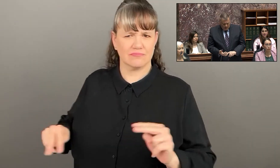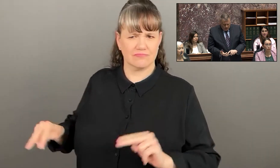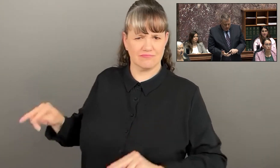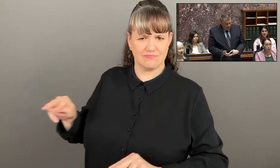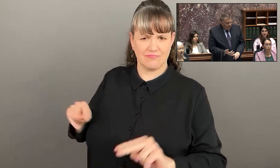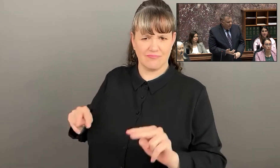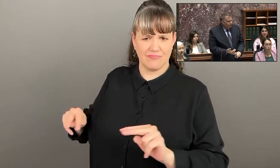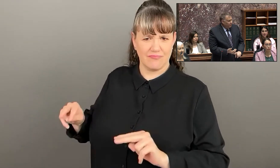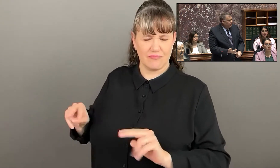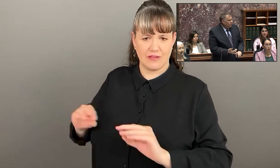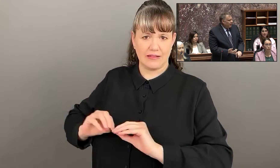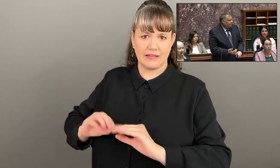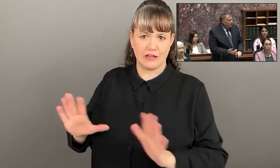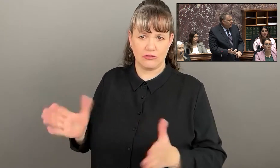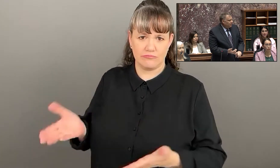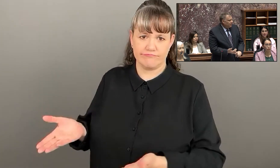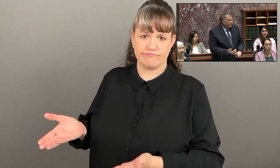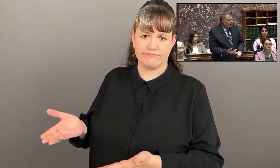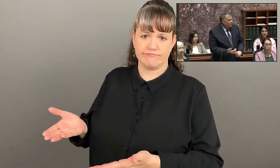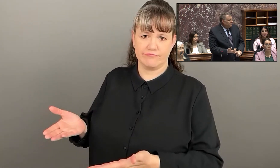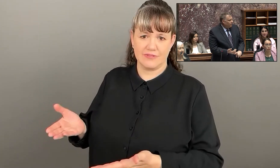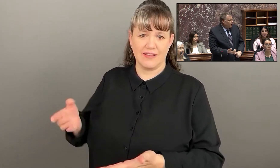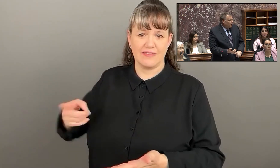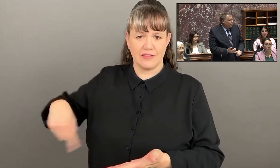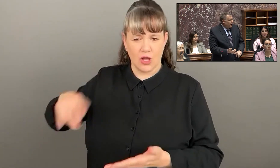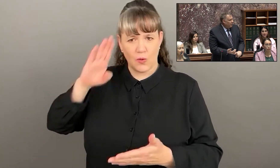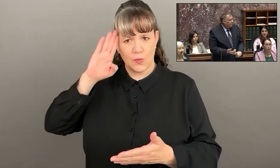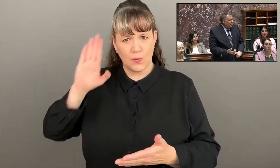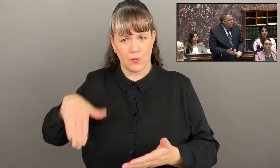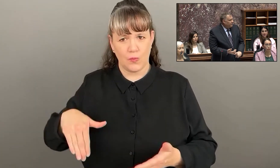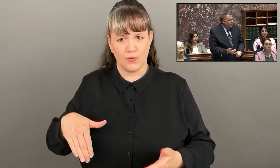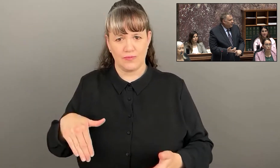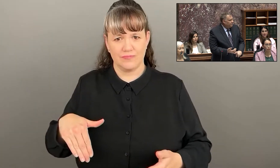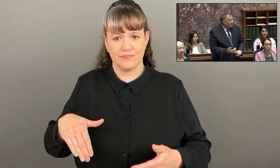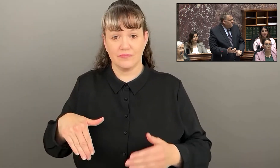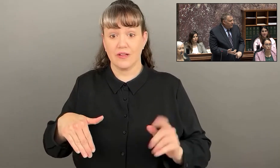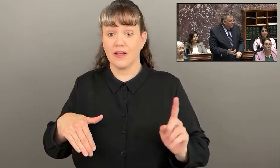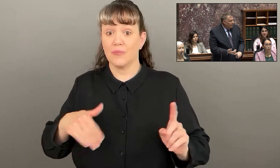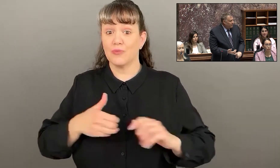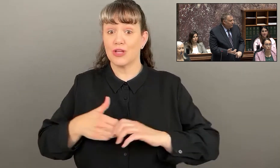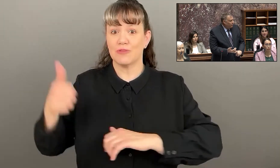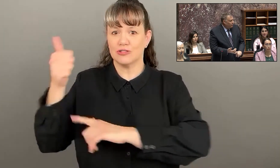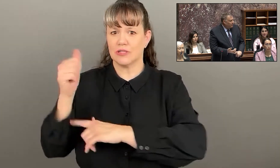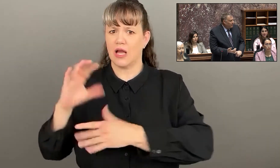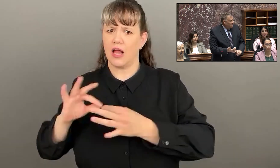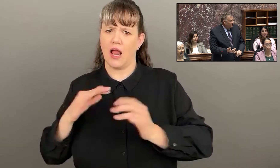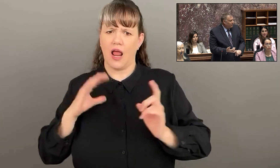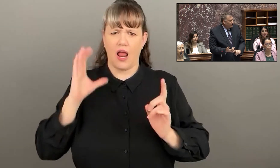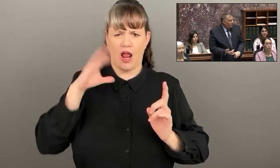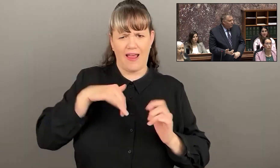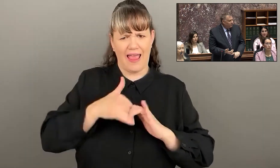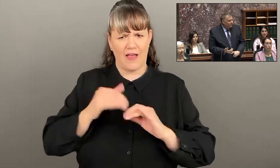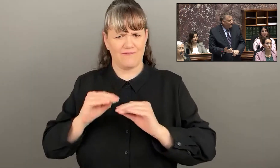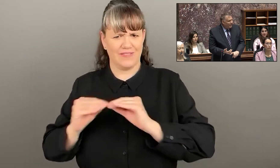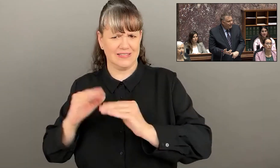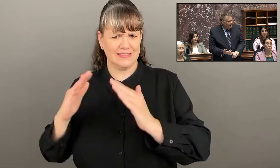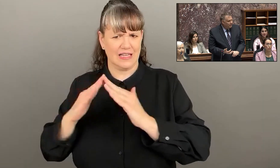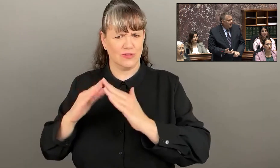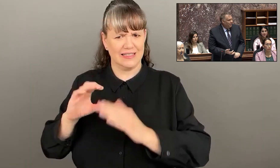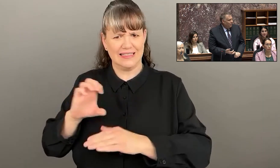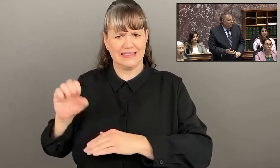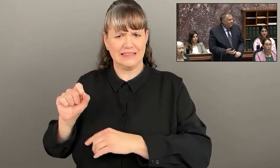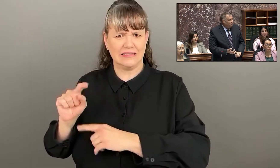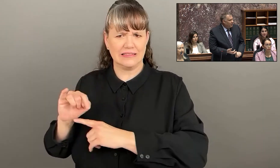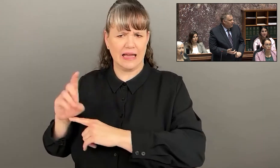side. We now have a review happening that the government is so proud of. They kept it secret and only actually acknowledged it